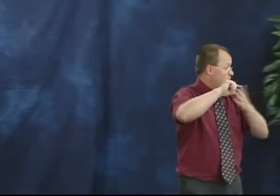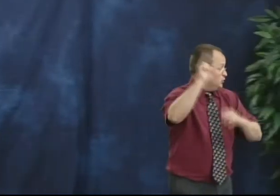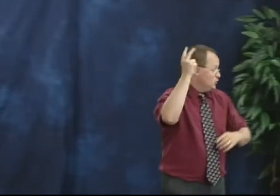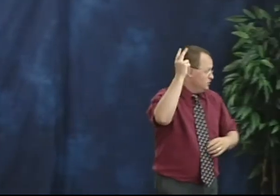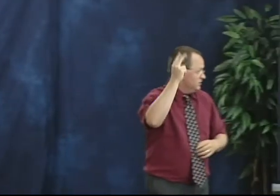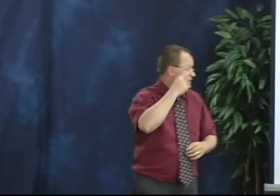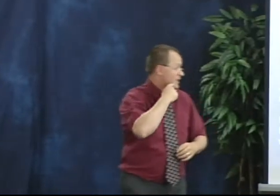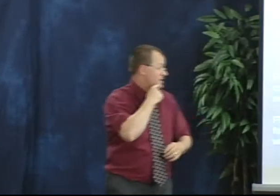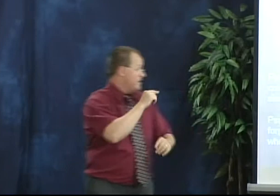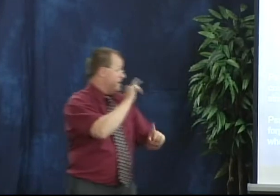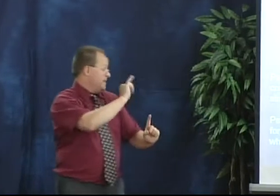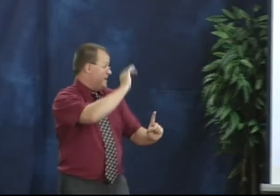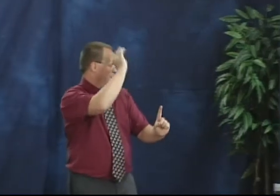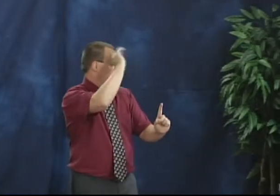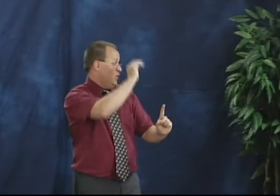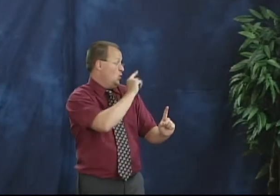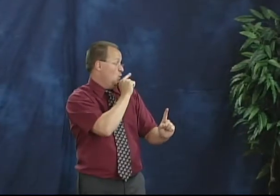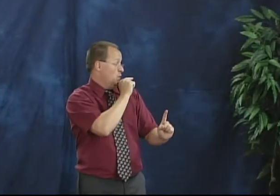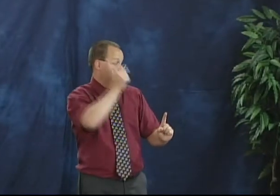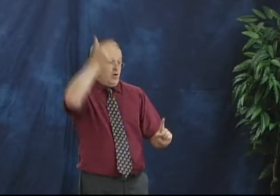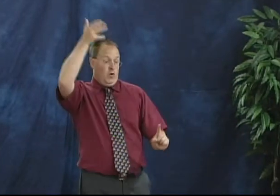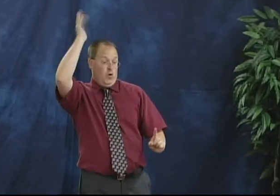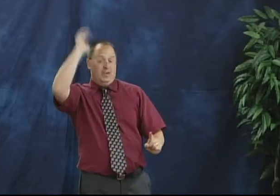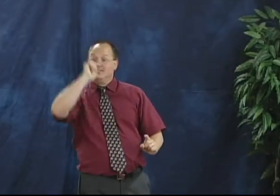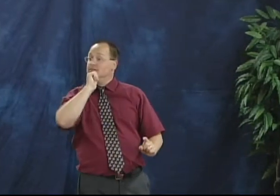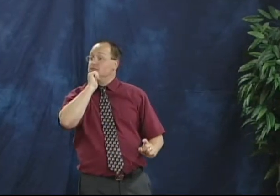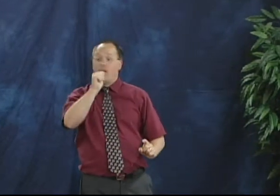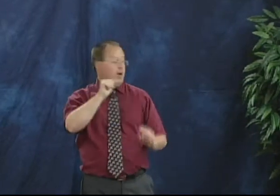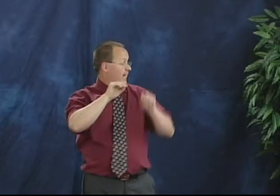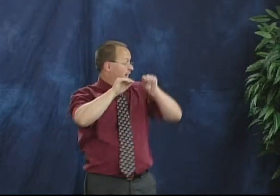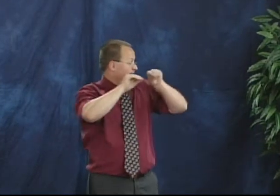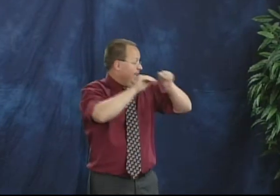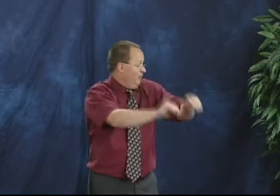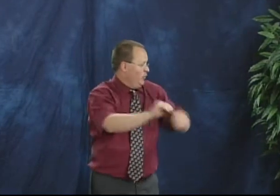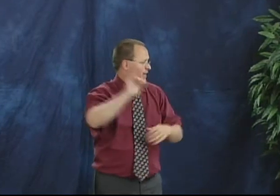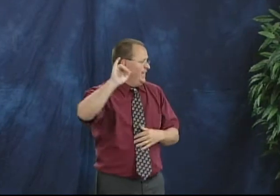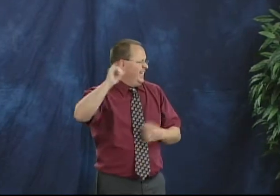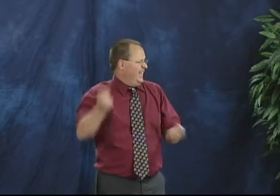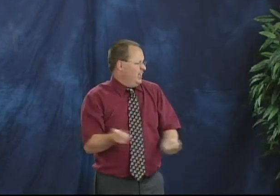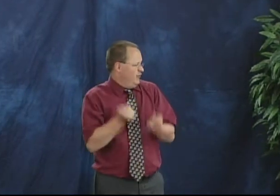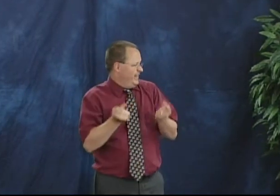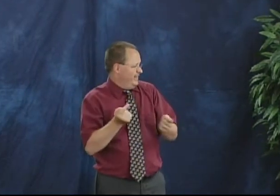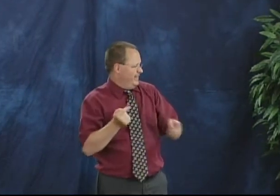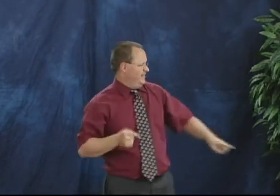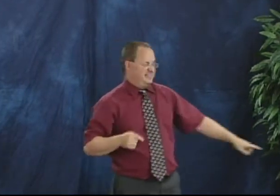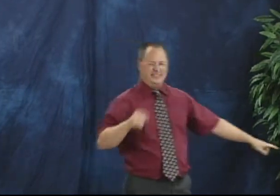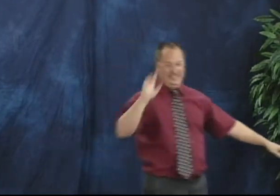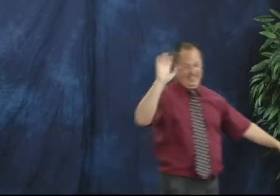of blessedness. Blessed is the man to whom the Lord does not impute iniquity.